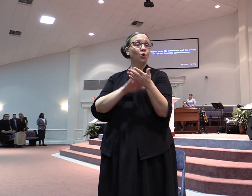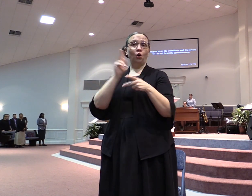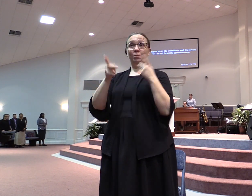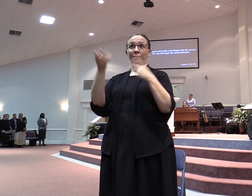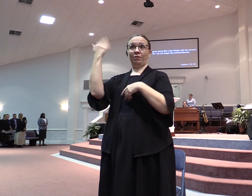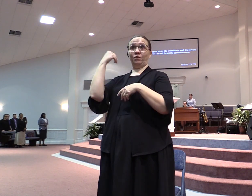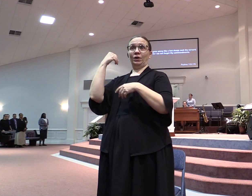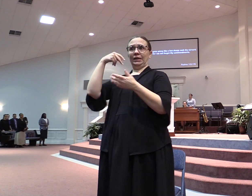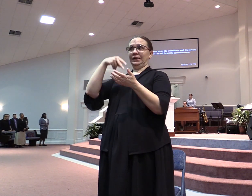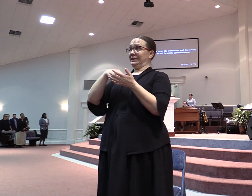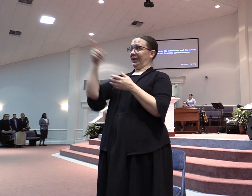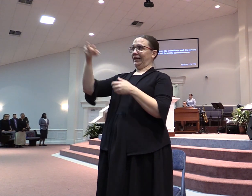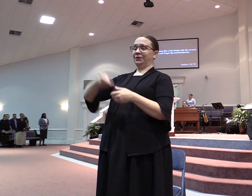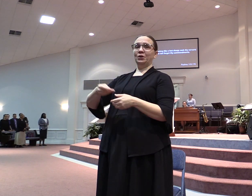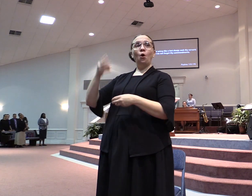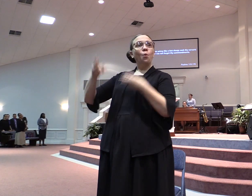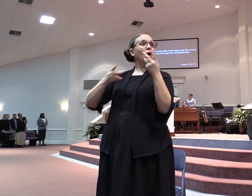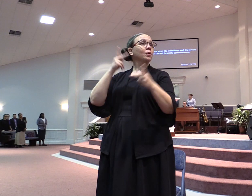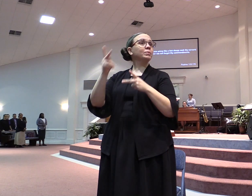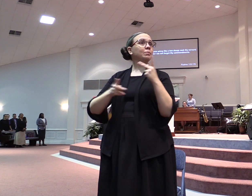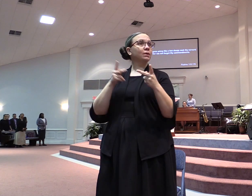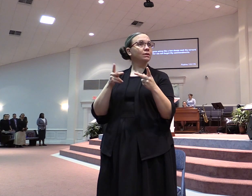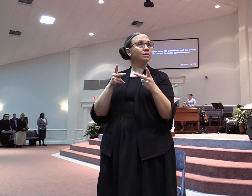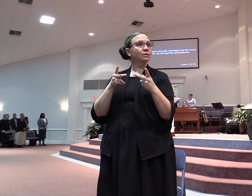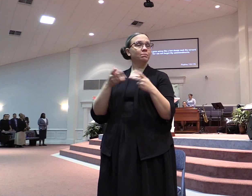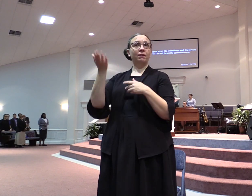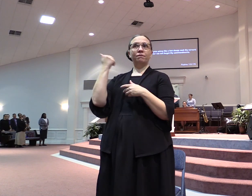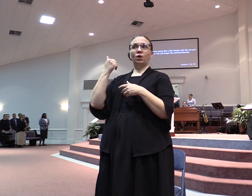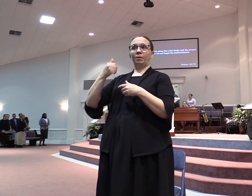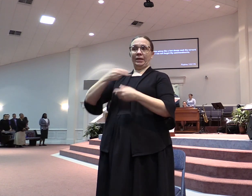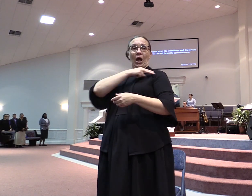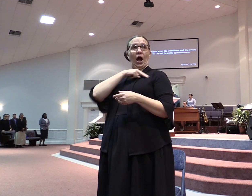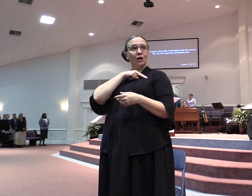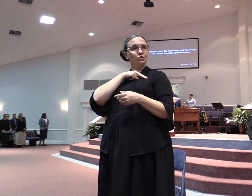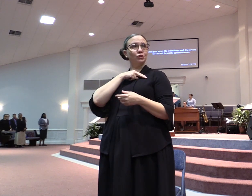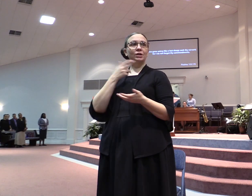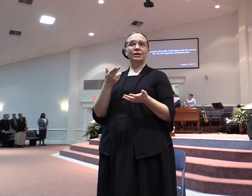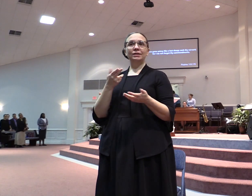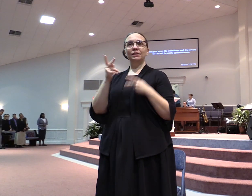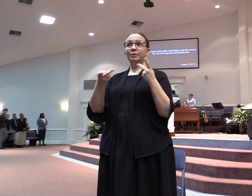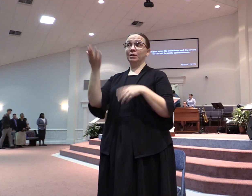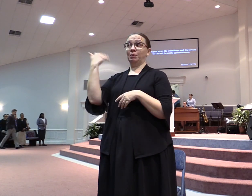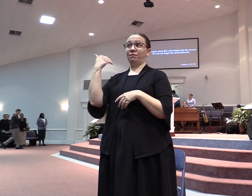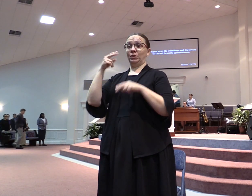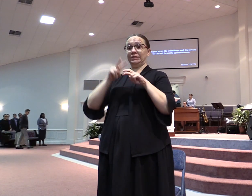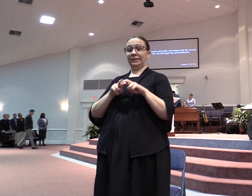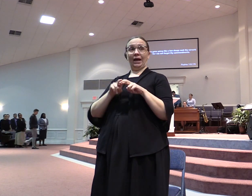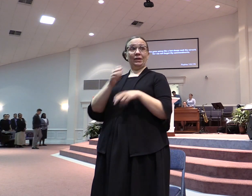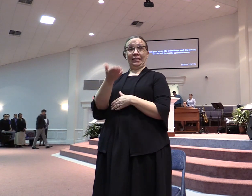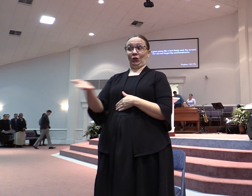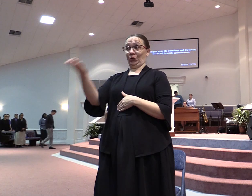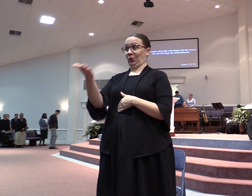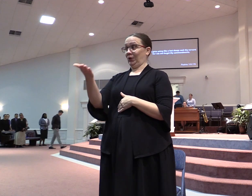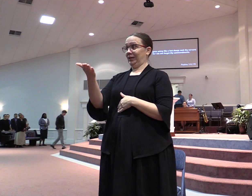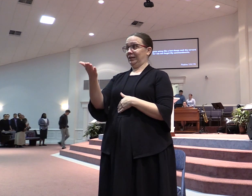People that used to stand in that foyer. Greeter, people that used to carry these baskets and receive the offering, people that used to sit on those pews,